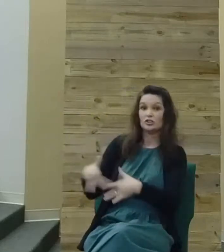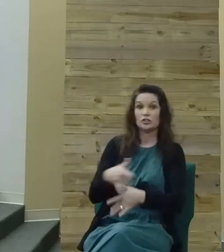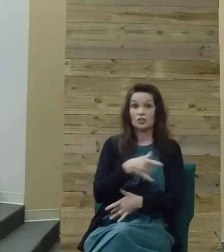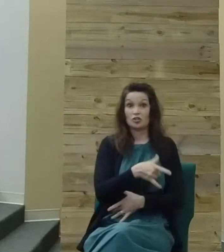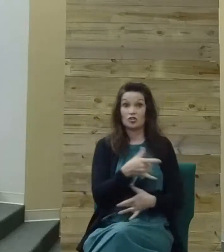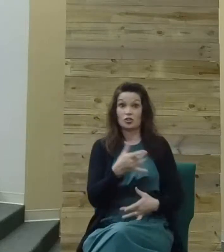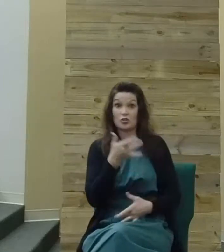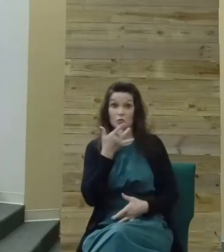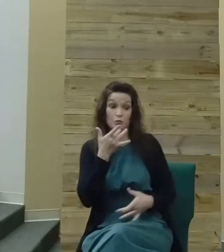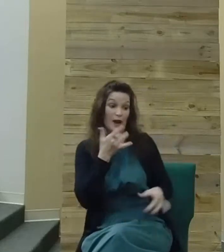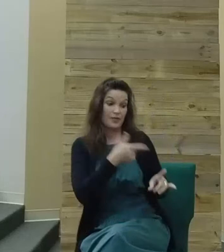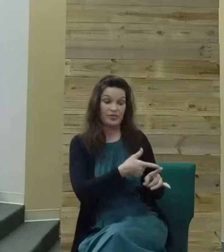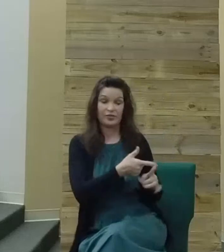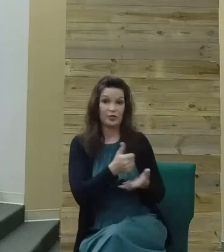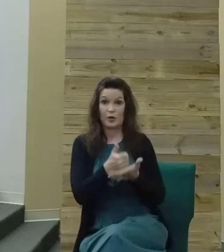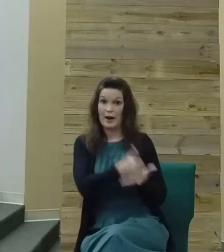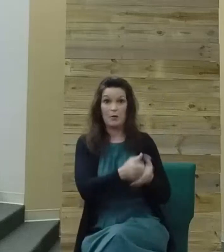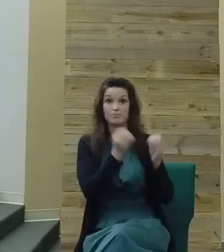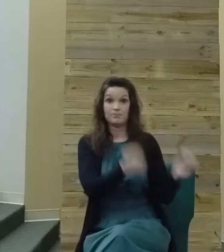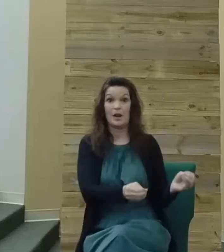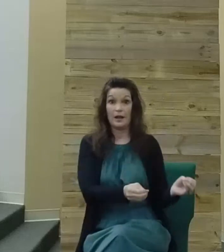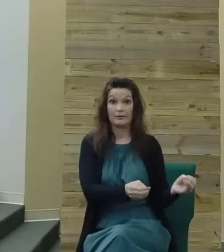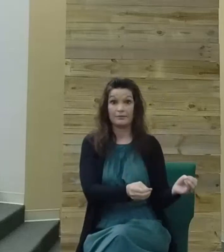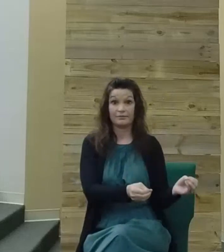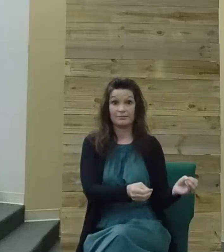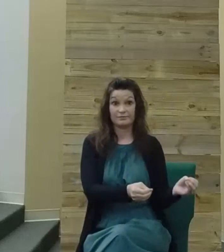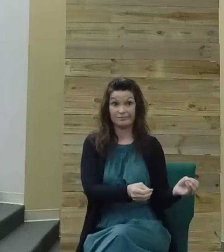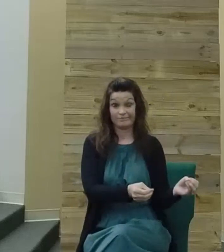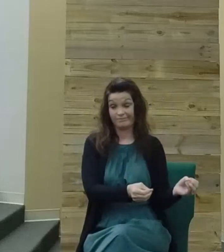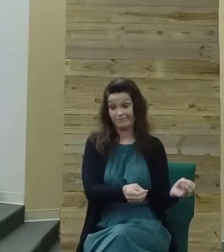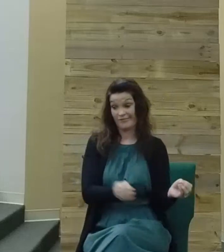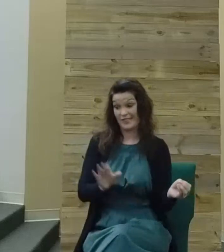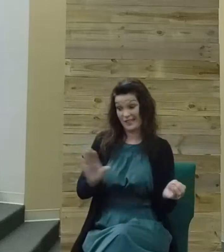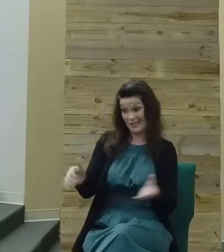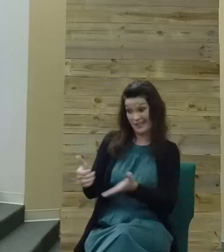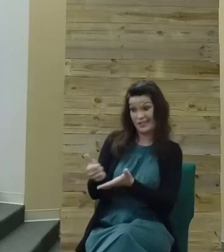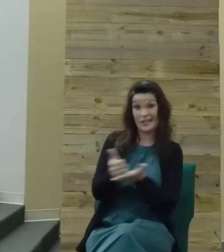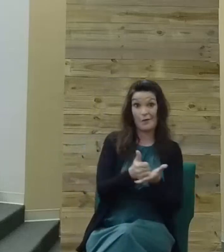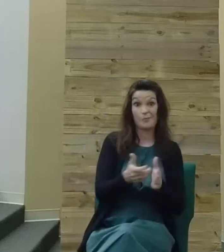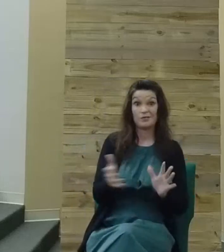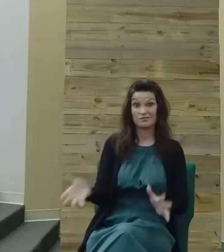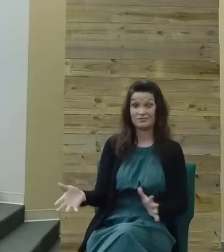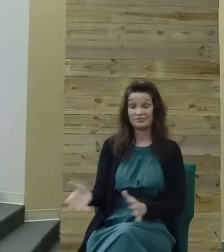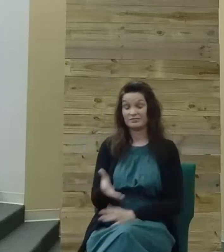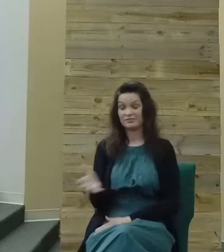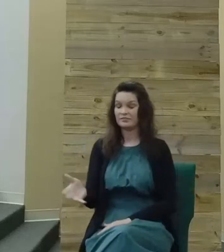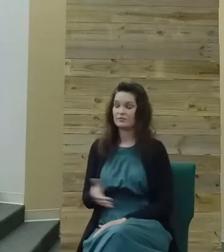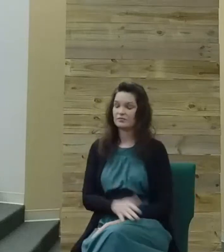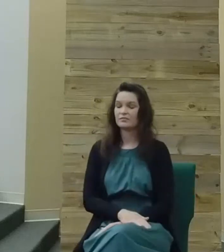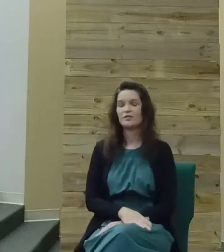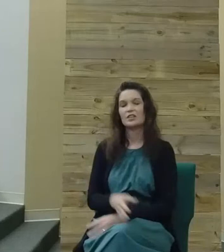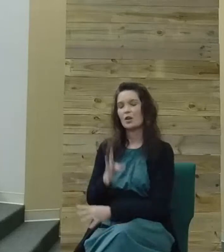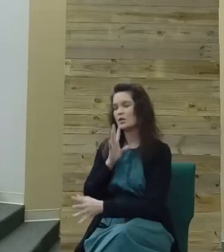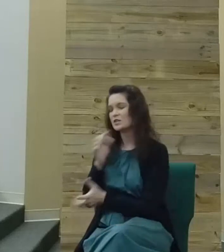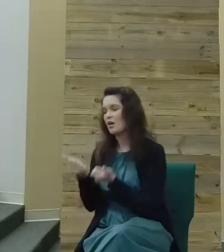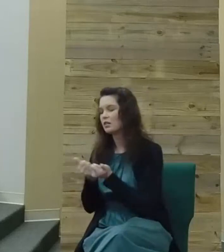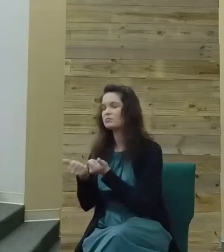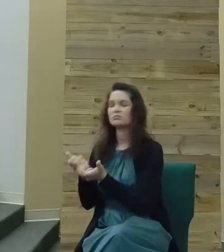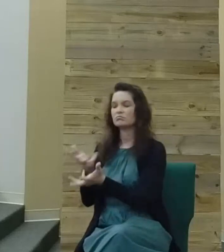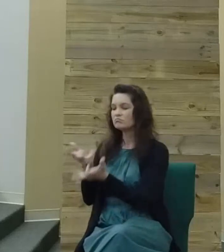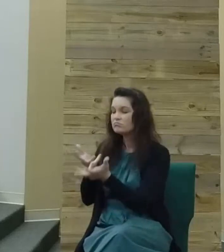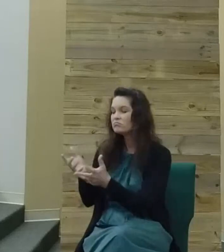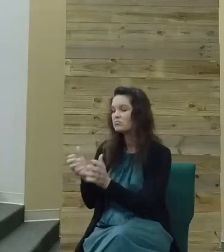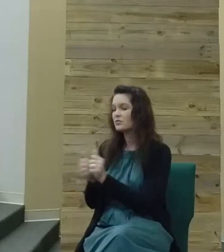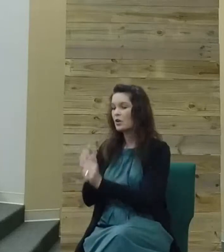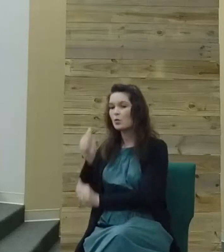have rather not gotten help than to have help from him. And so he's talking to his